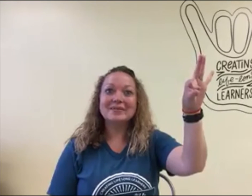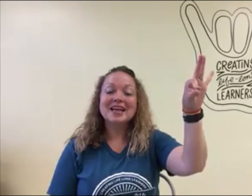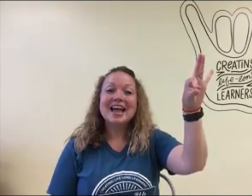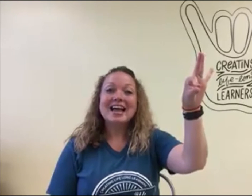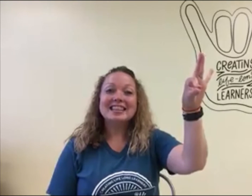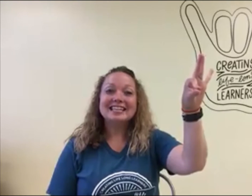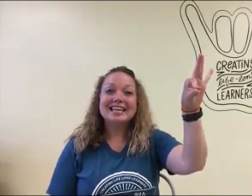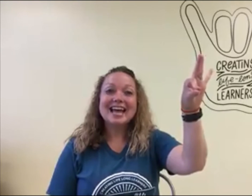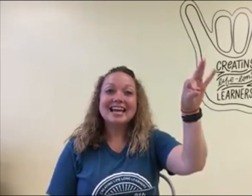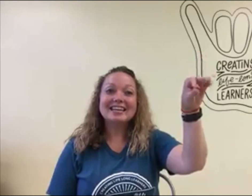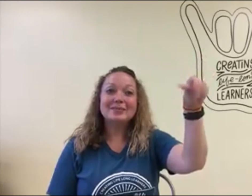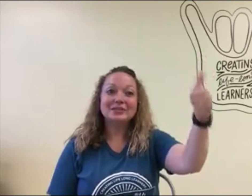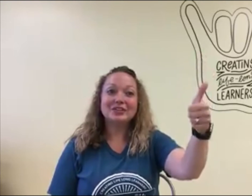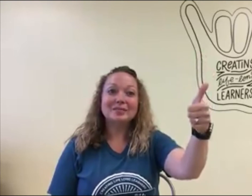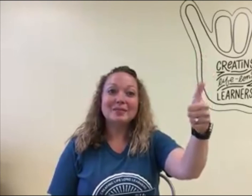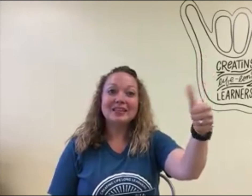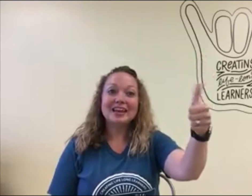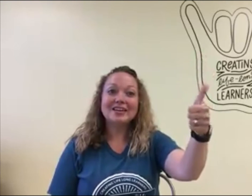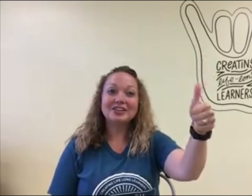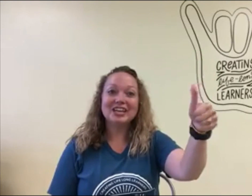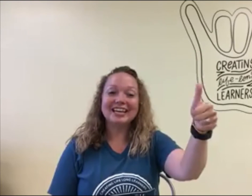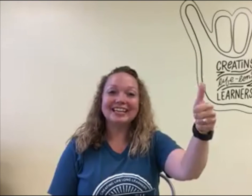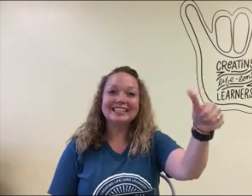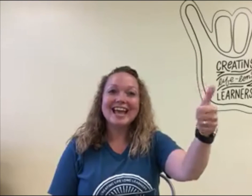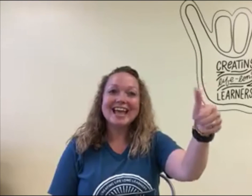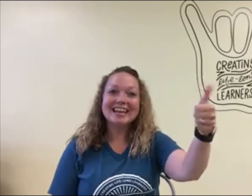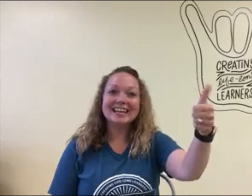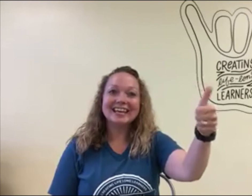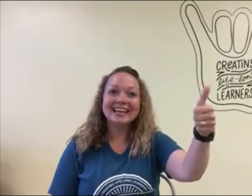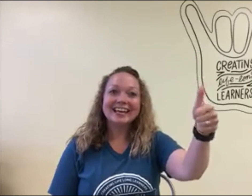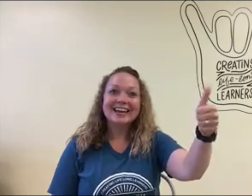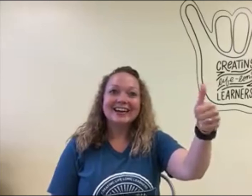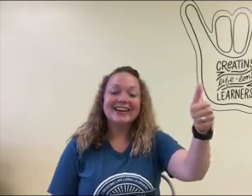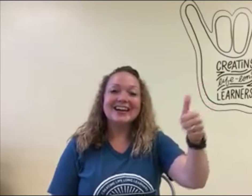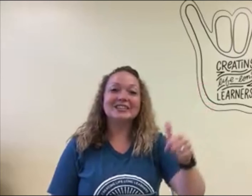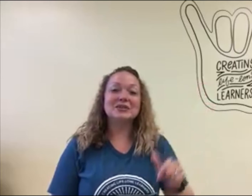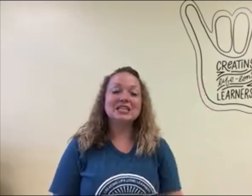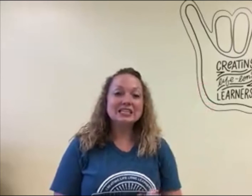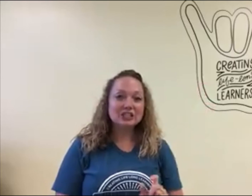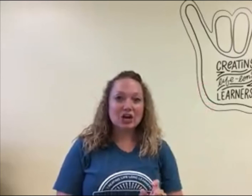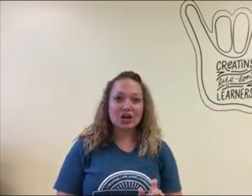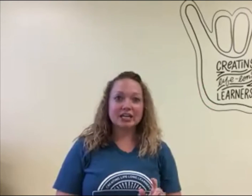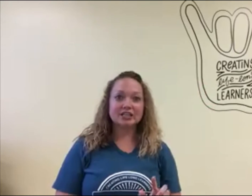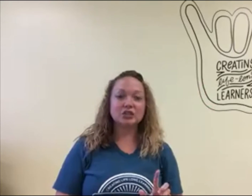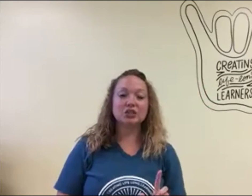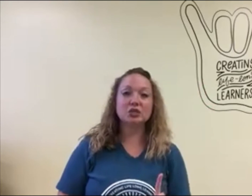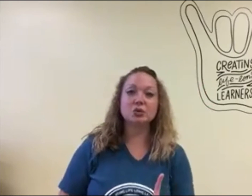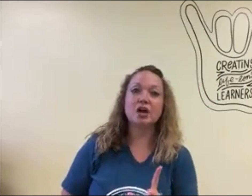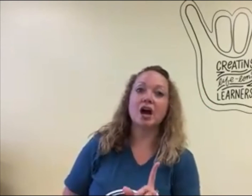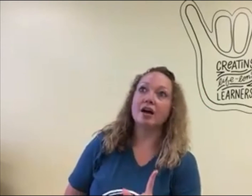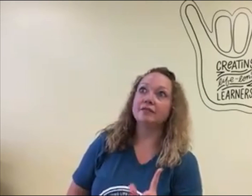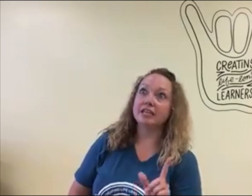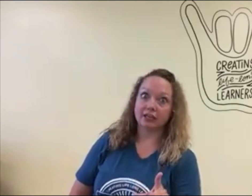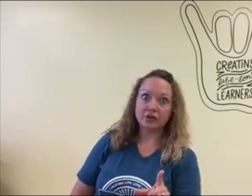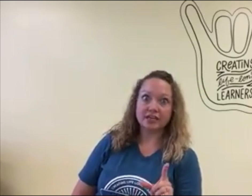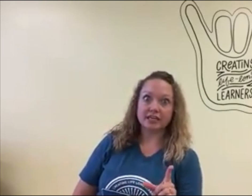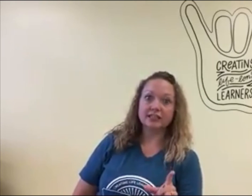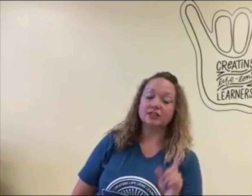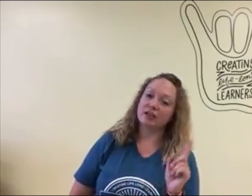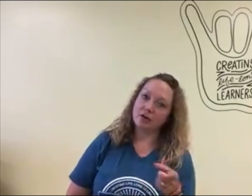then 10. You put your thumb up in the air and you shake it, 10. All right, so this song is to the tune of 10 Little Indians, so that'll help you out, Mom